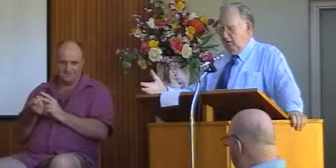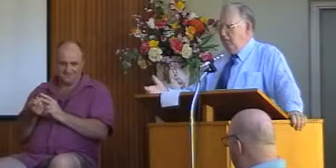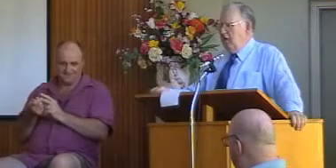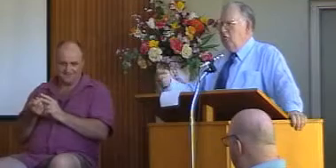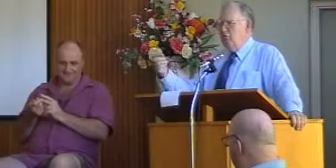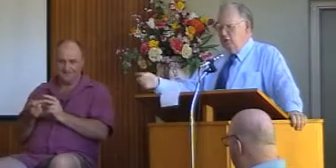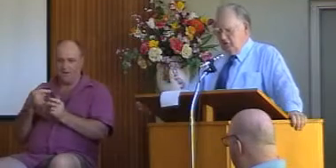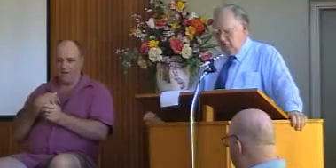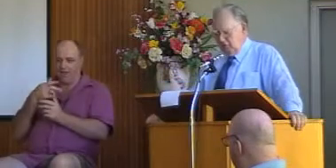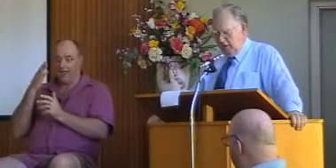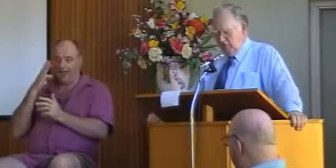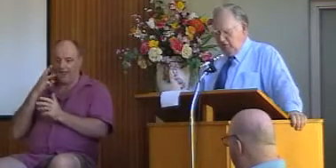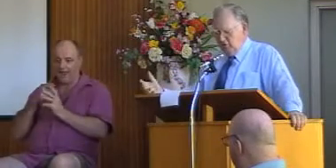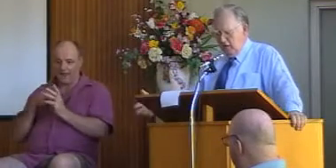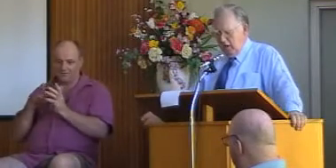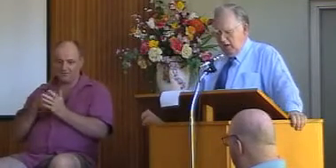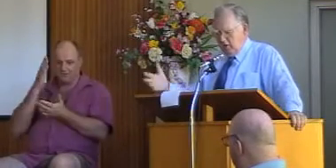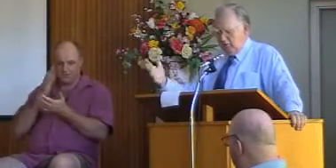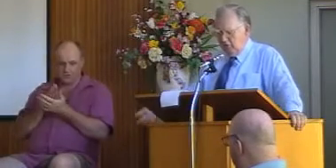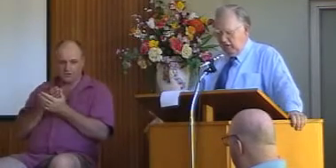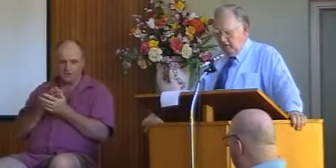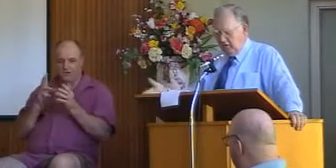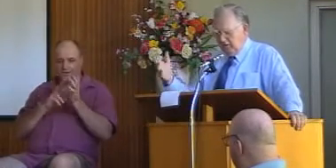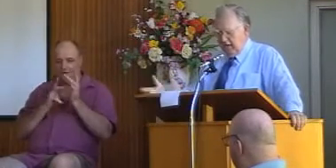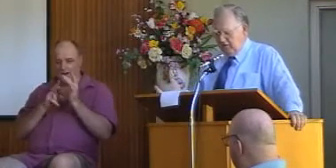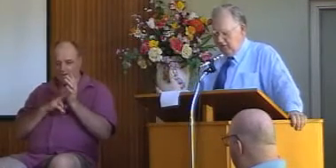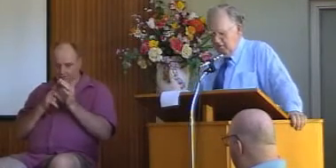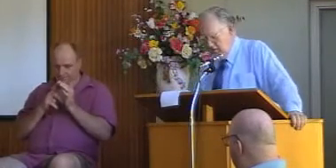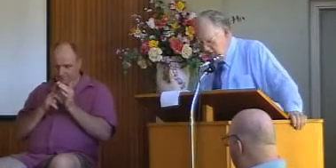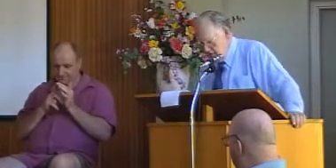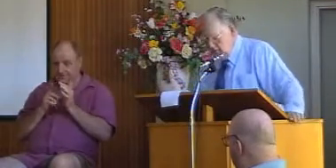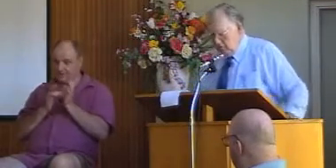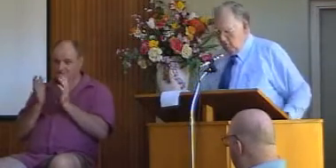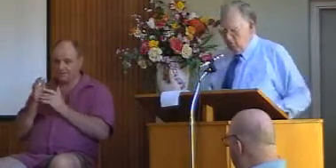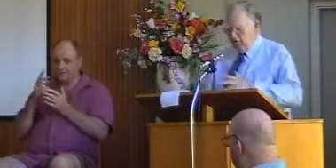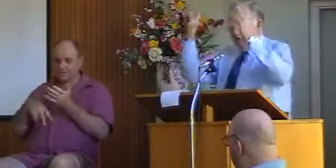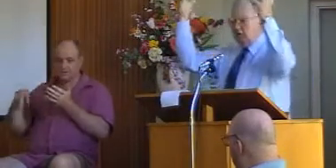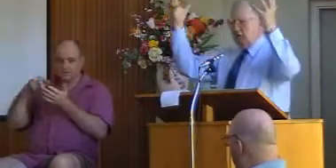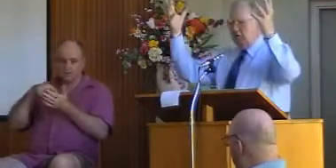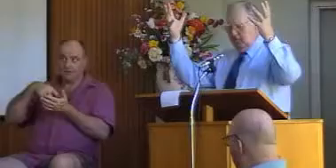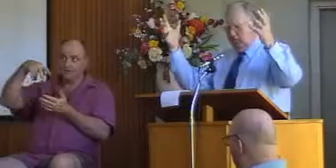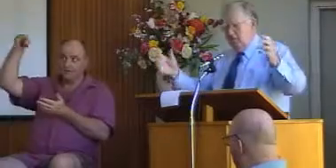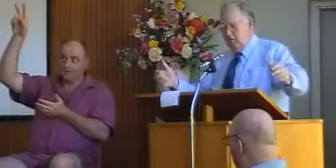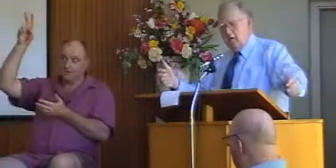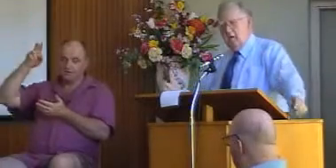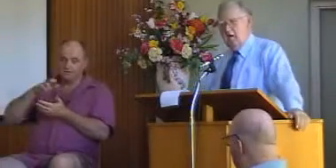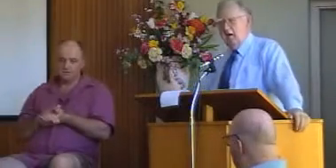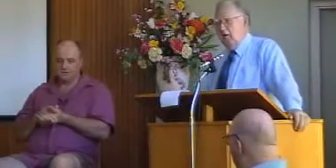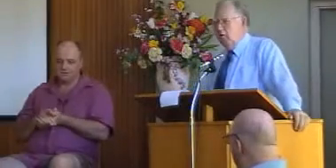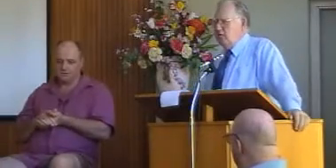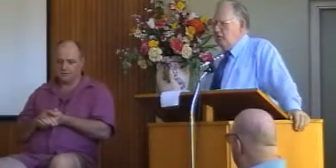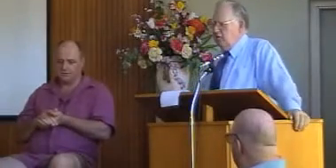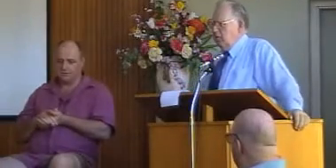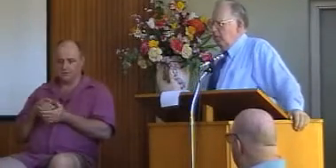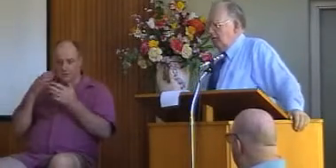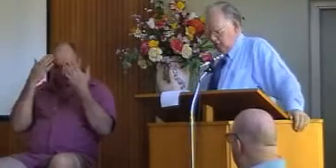vine. Jesus' arrest, the trial, the crucifixion, the death, the resurrection. Now our